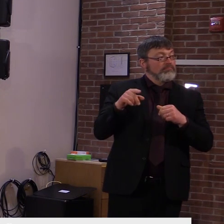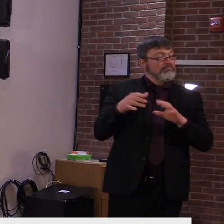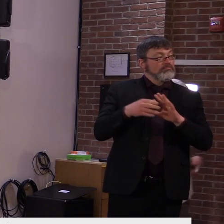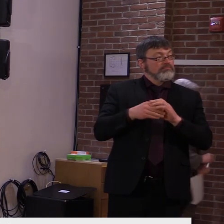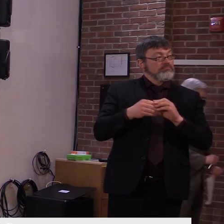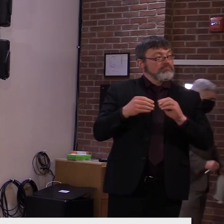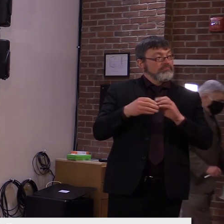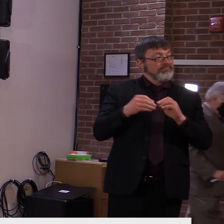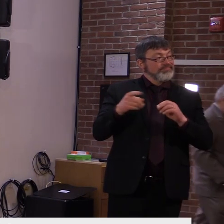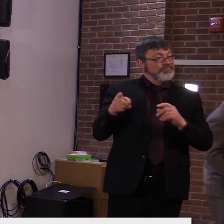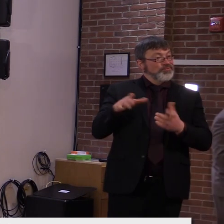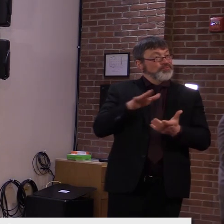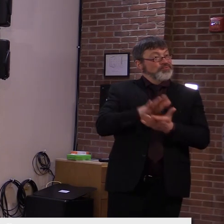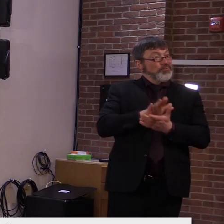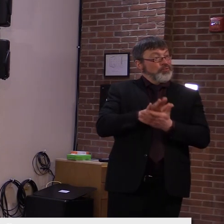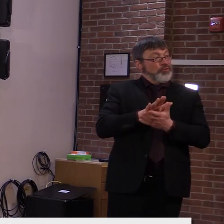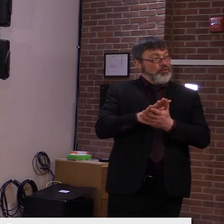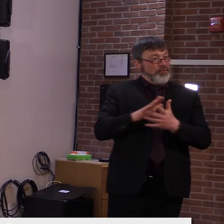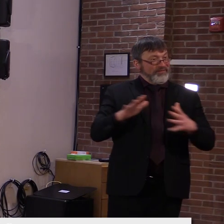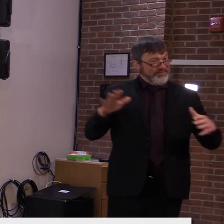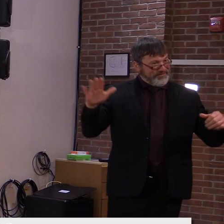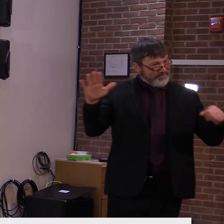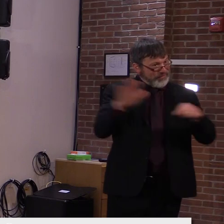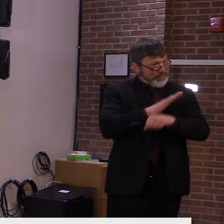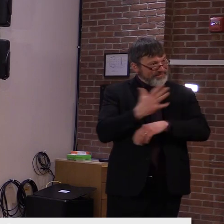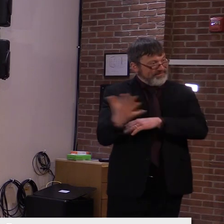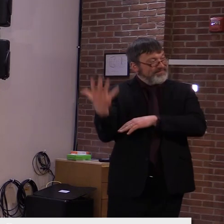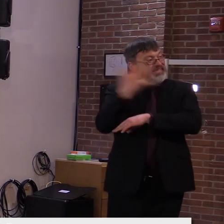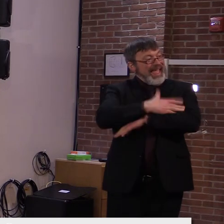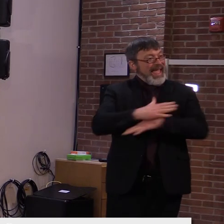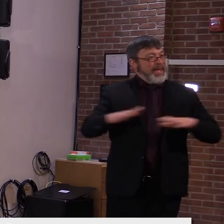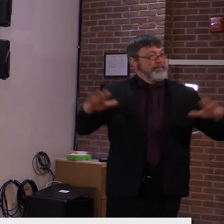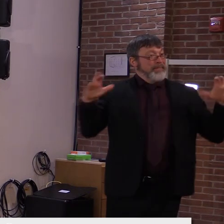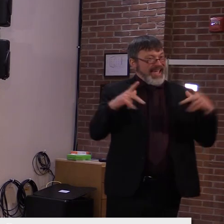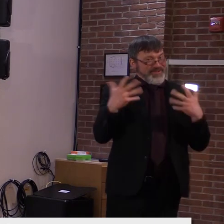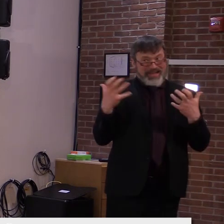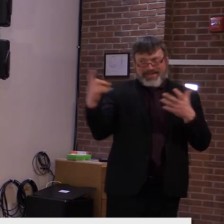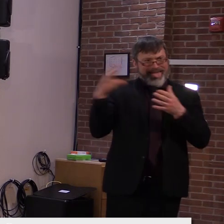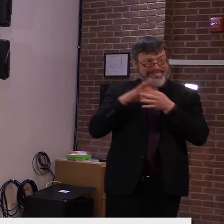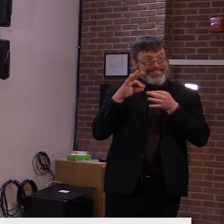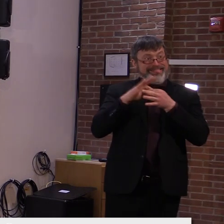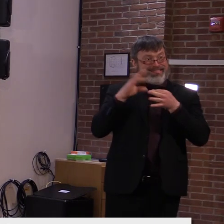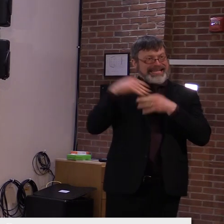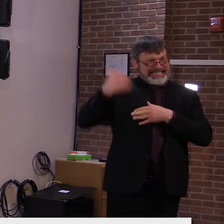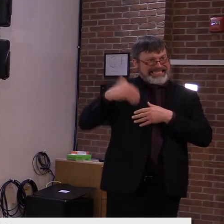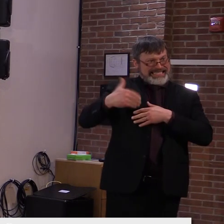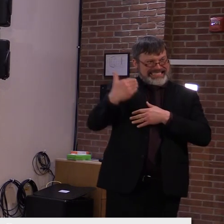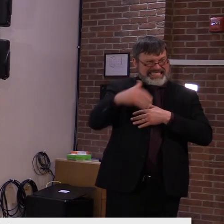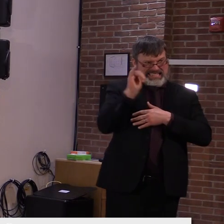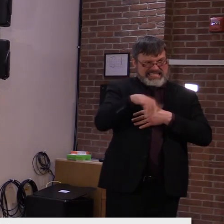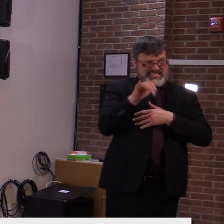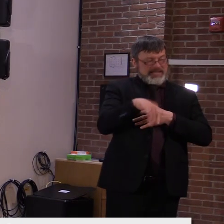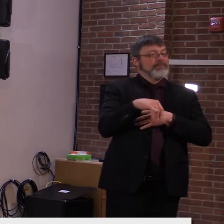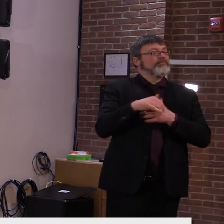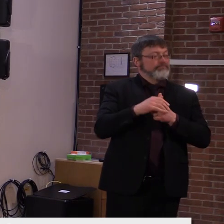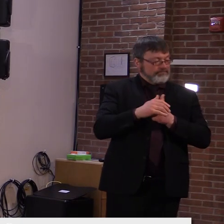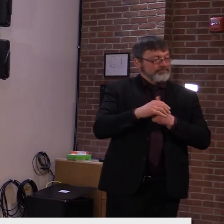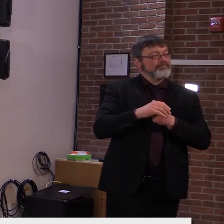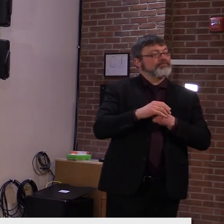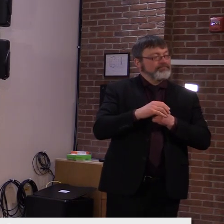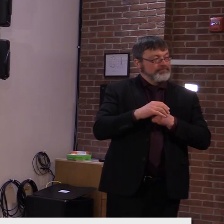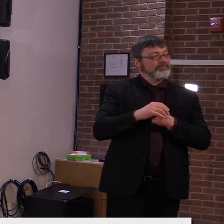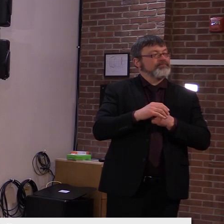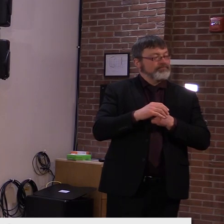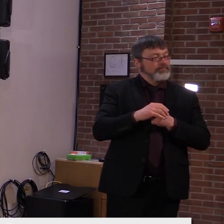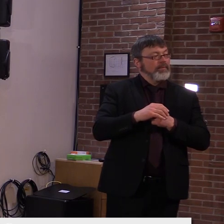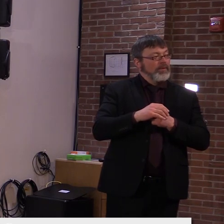said vaccination would likely have a significant impact on this, but I have yet to hear a promise that prioritizing school staff for vaccines will definitely lead to